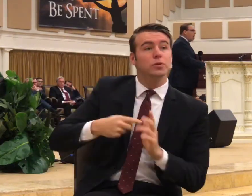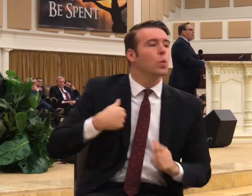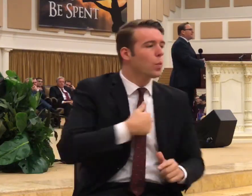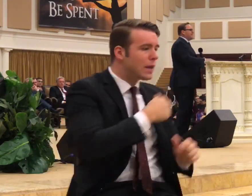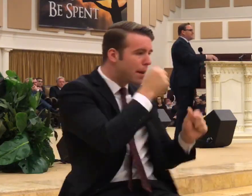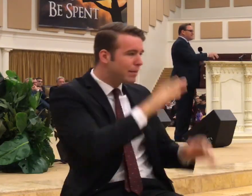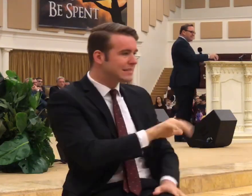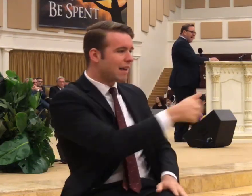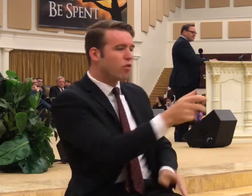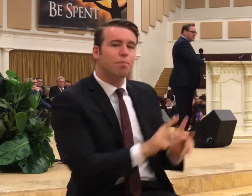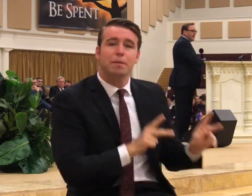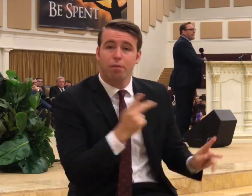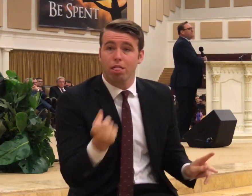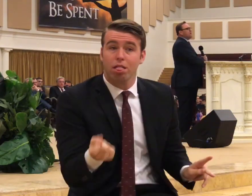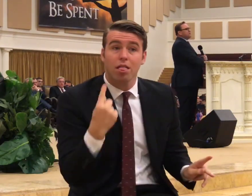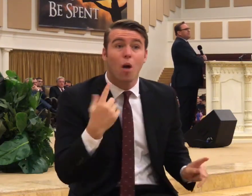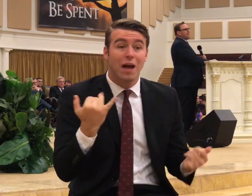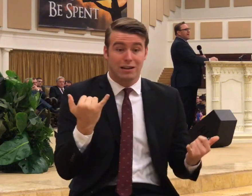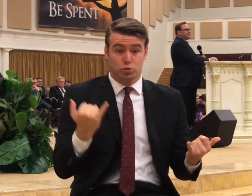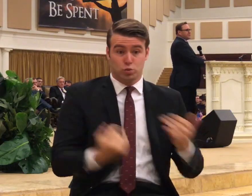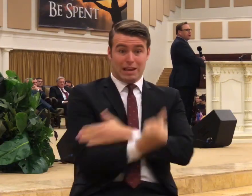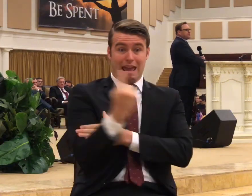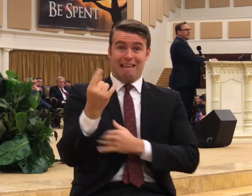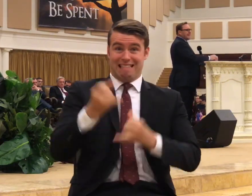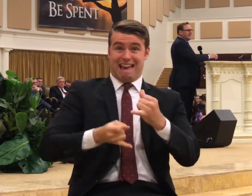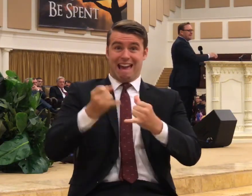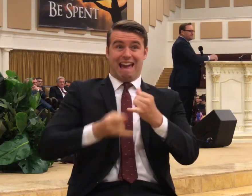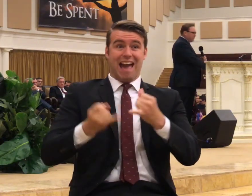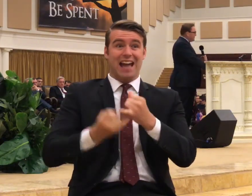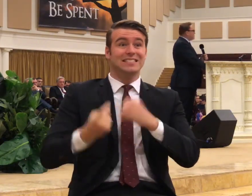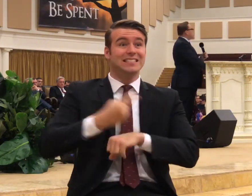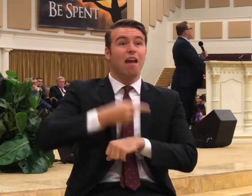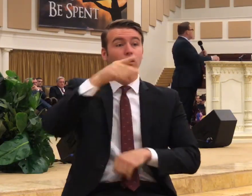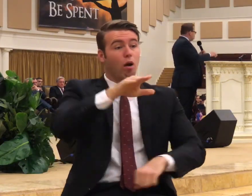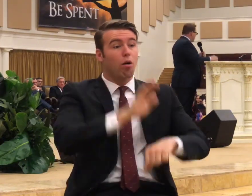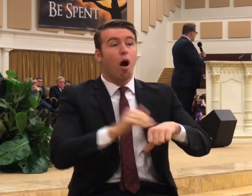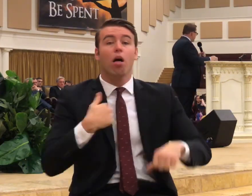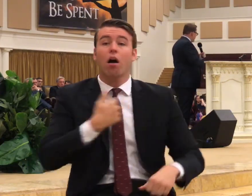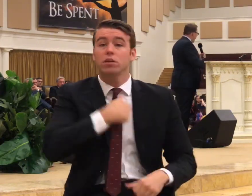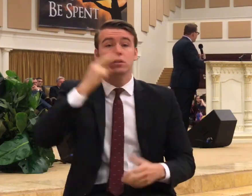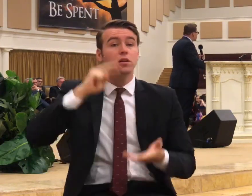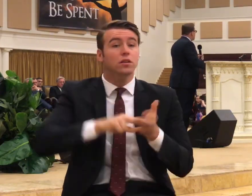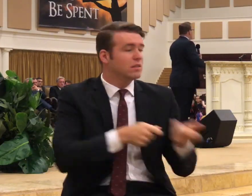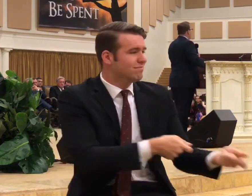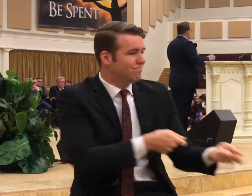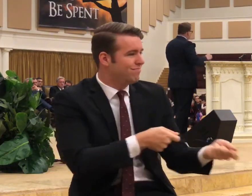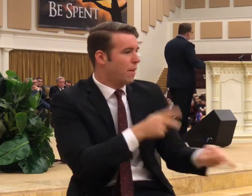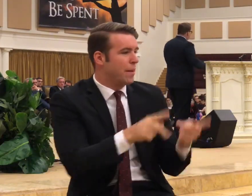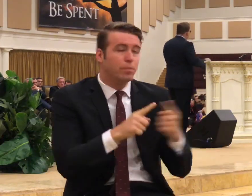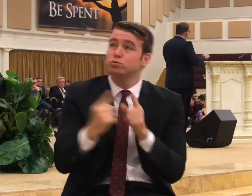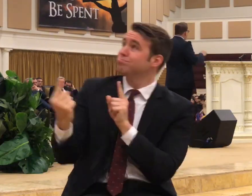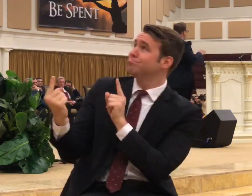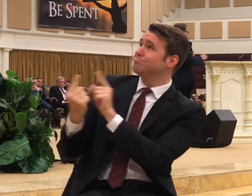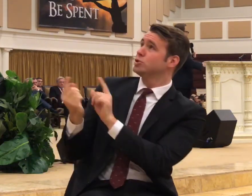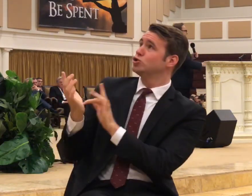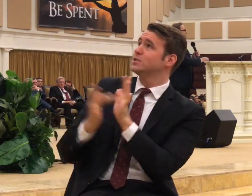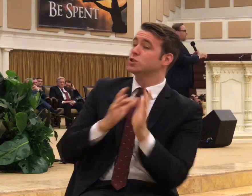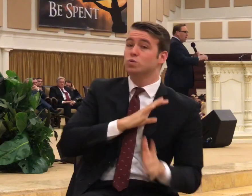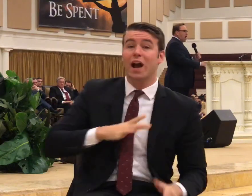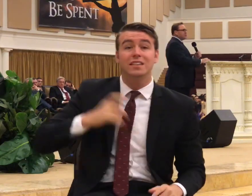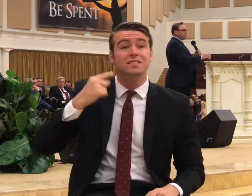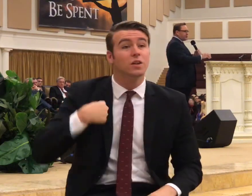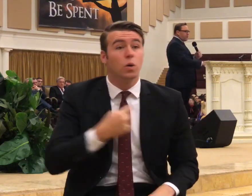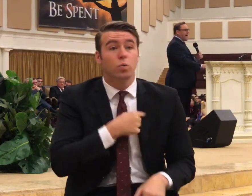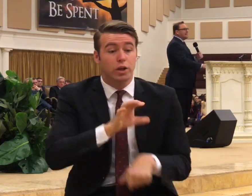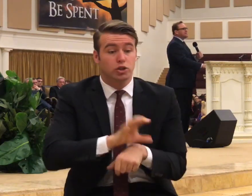we are called in this last day to be a church that leads people to Jesus Christ. If a church is not leading